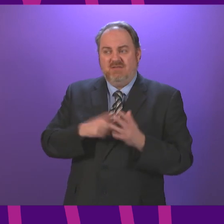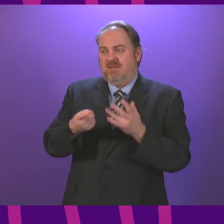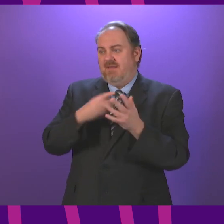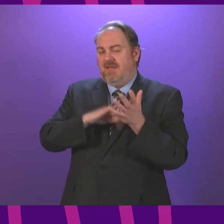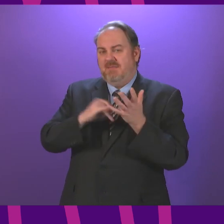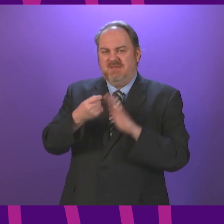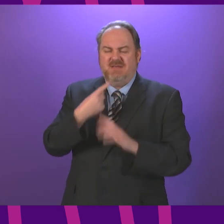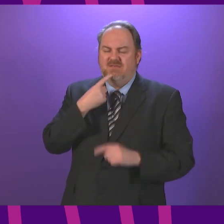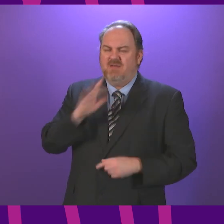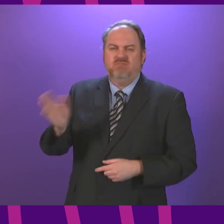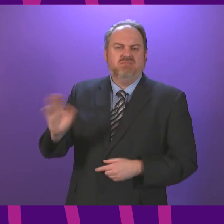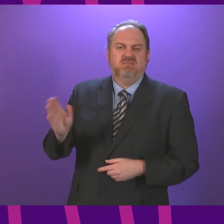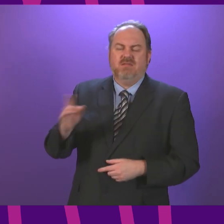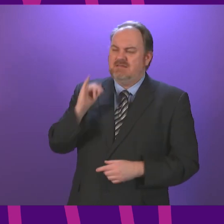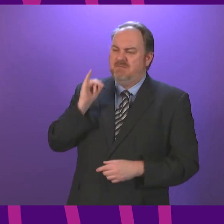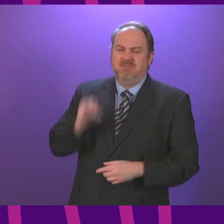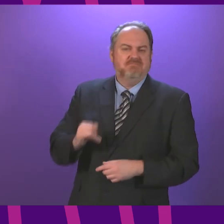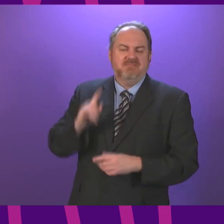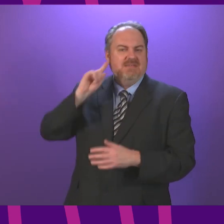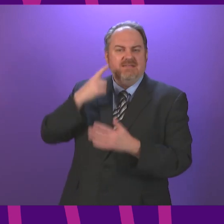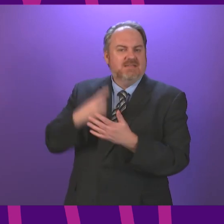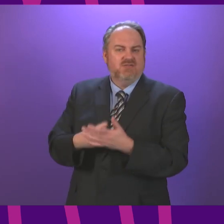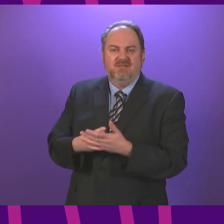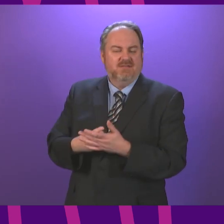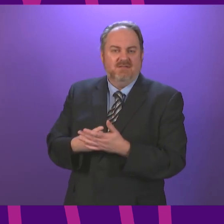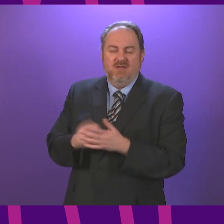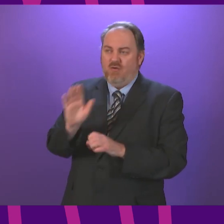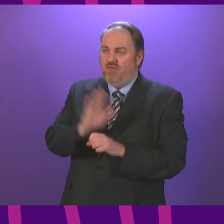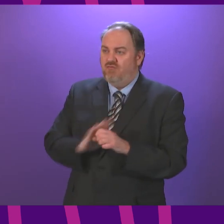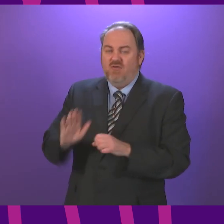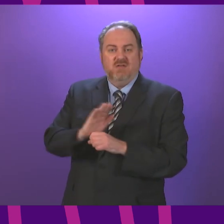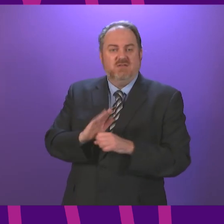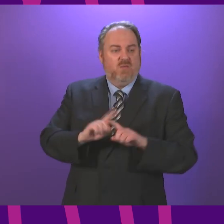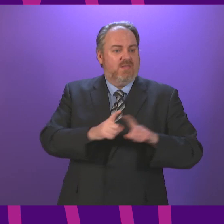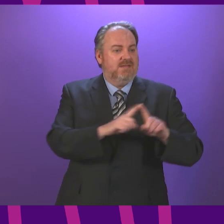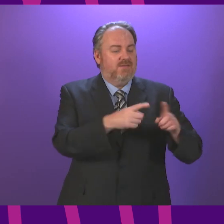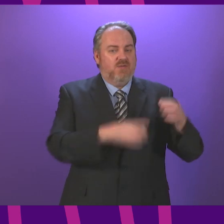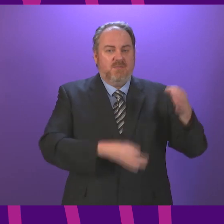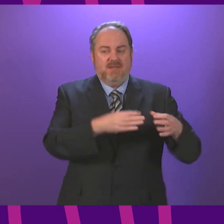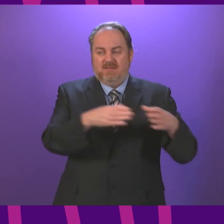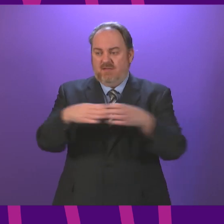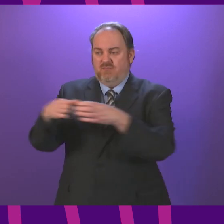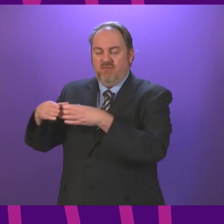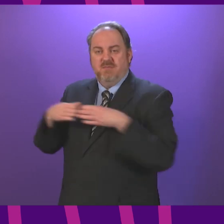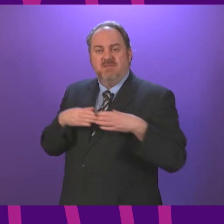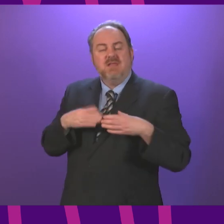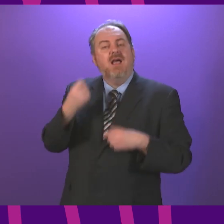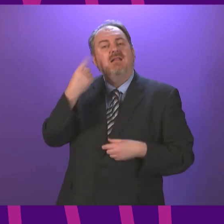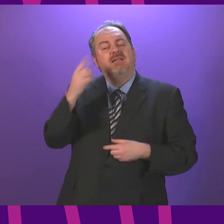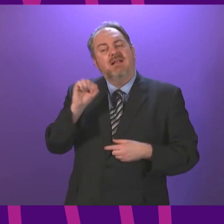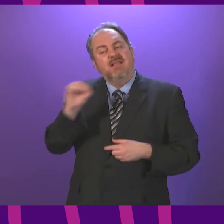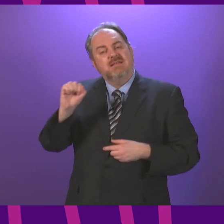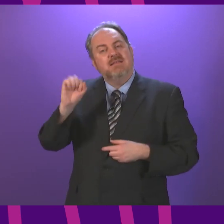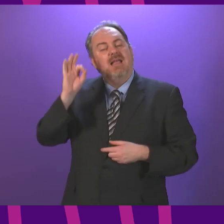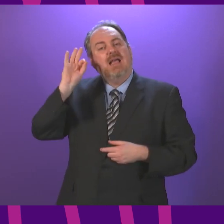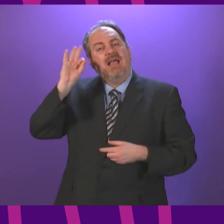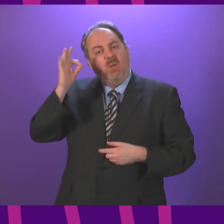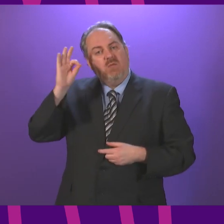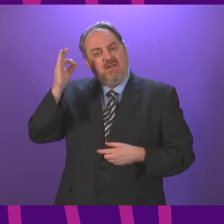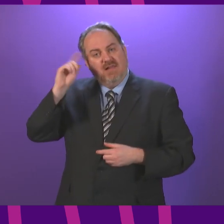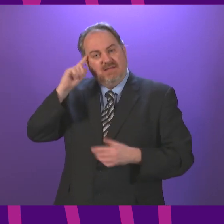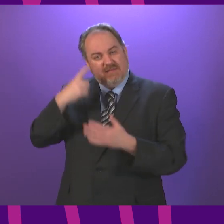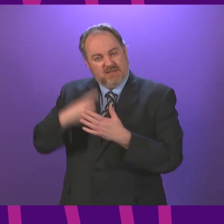MPs locally, from across areas and across political parties. I understand that this is a decision for councillors, but I would be